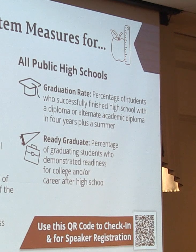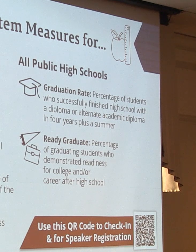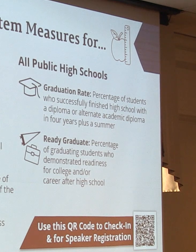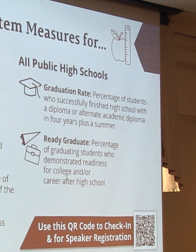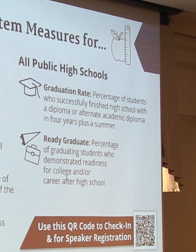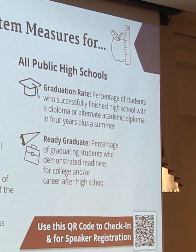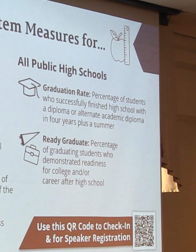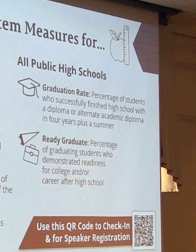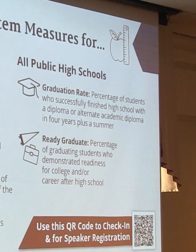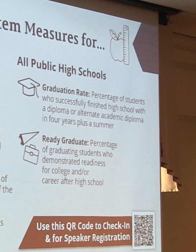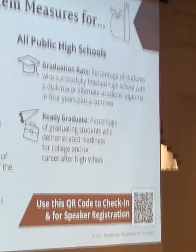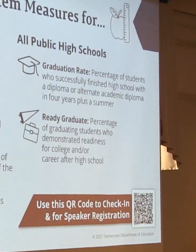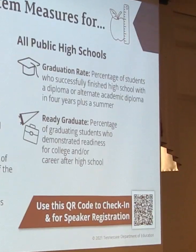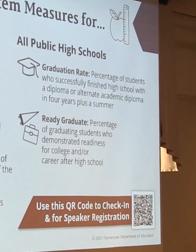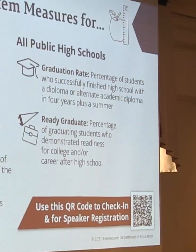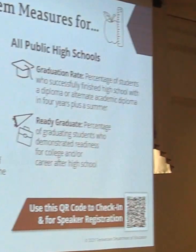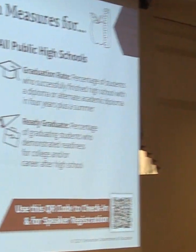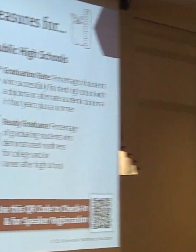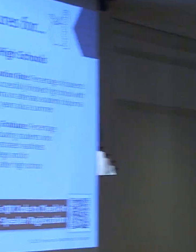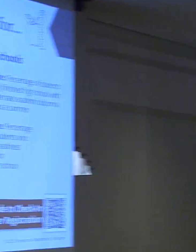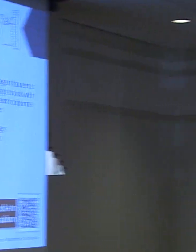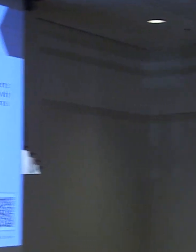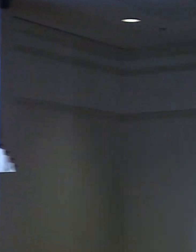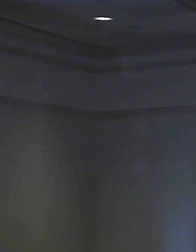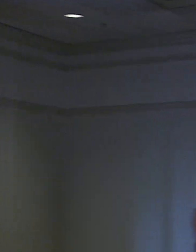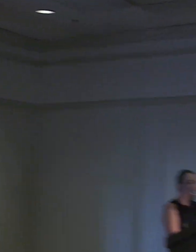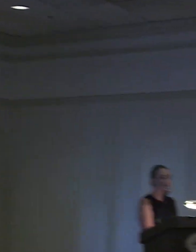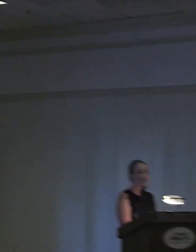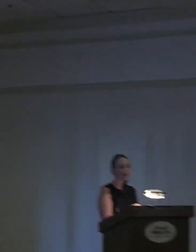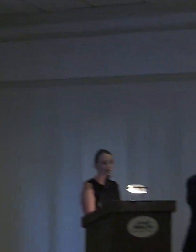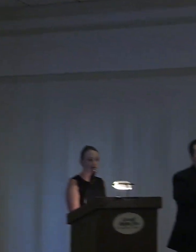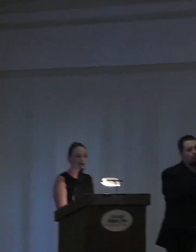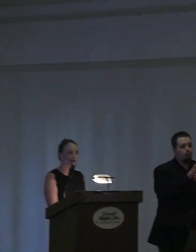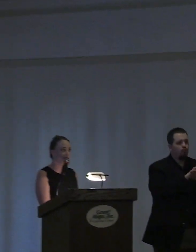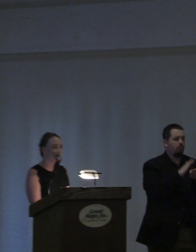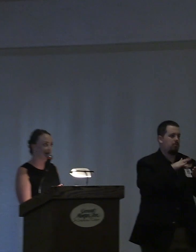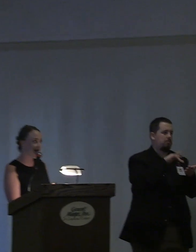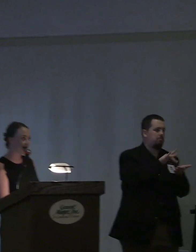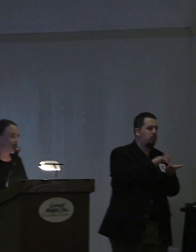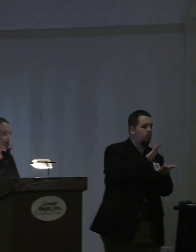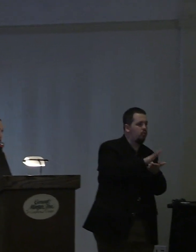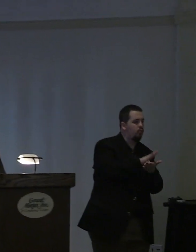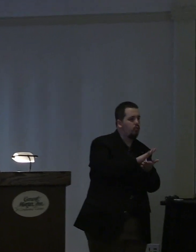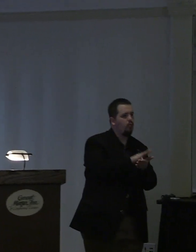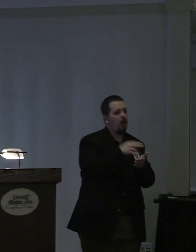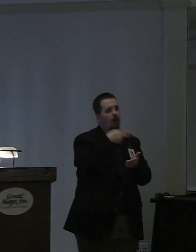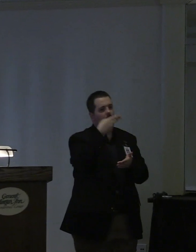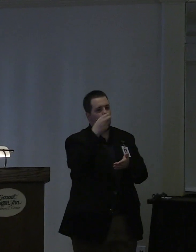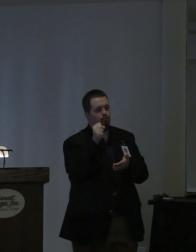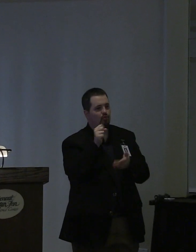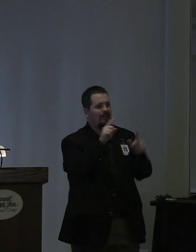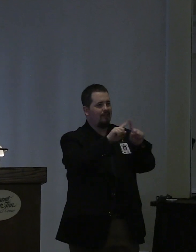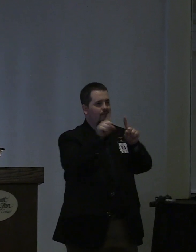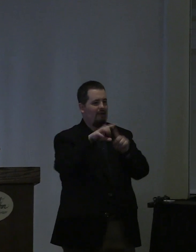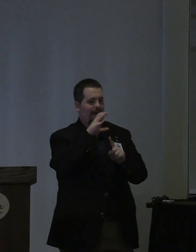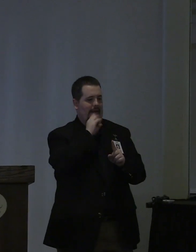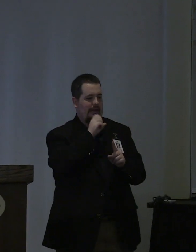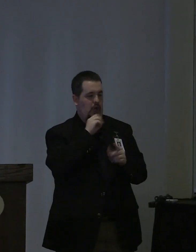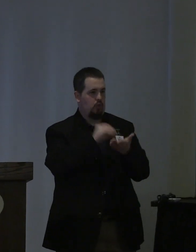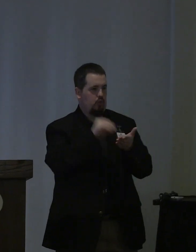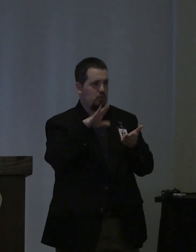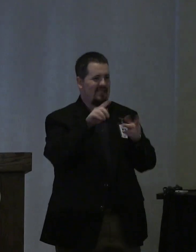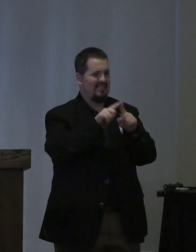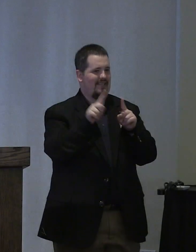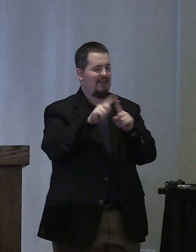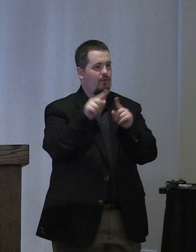of schools when we think about elementary schools versus middle schools and high schools those different age students and